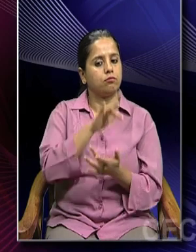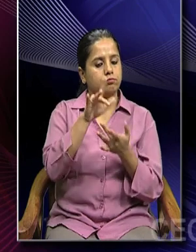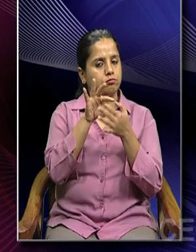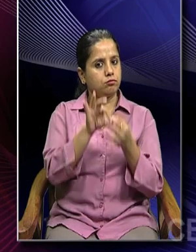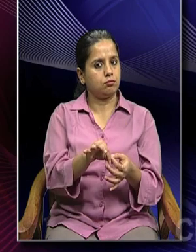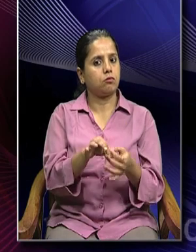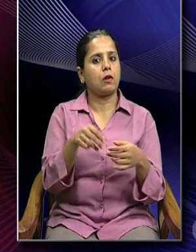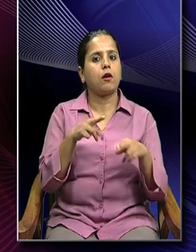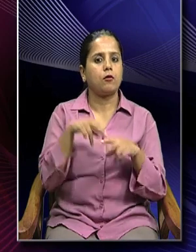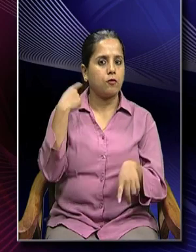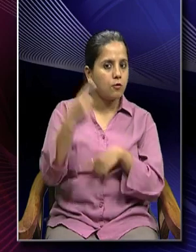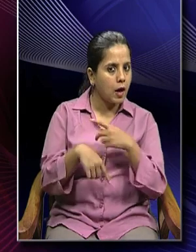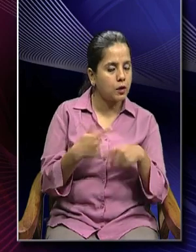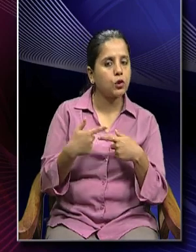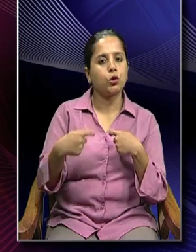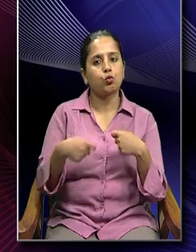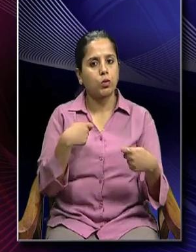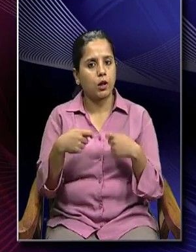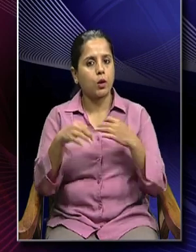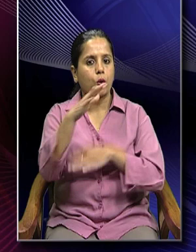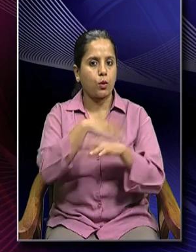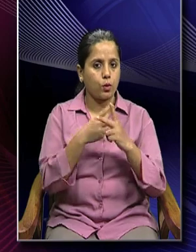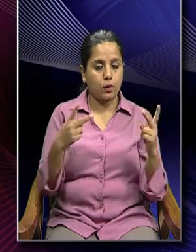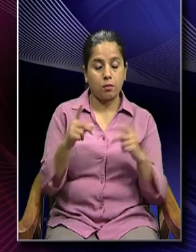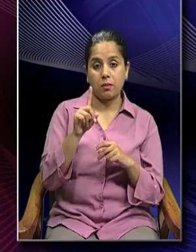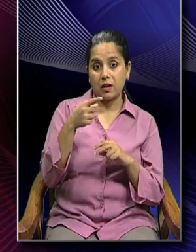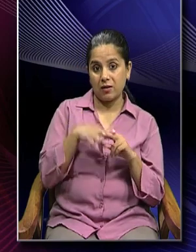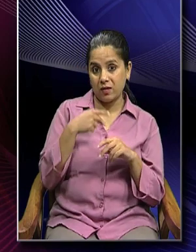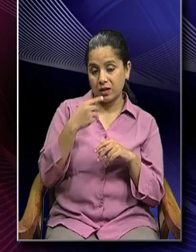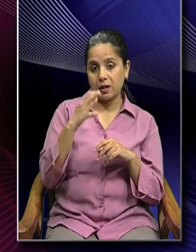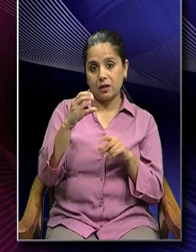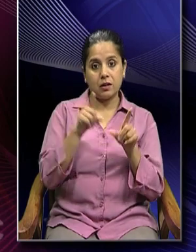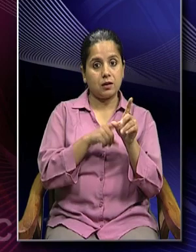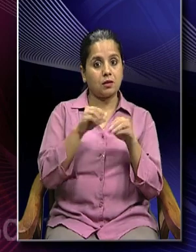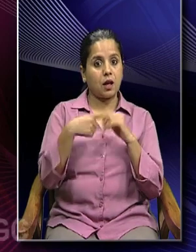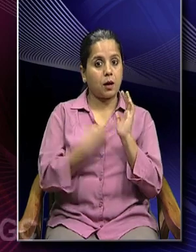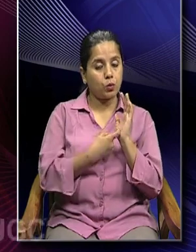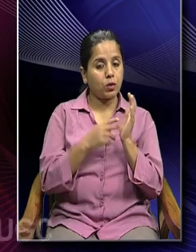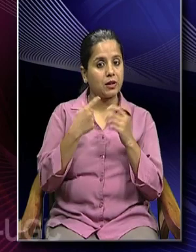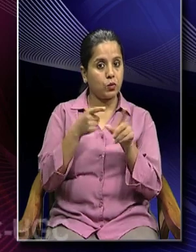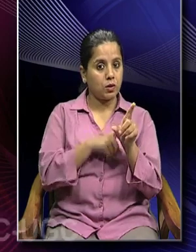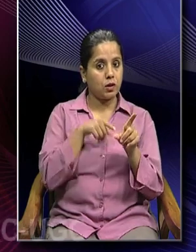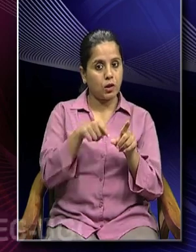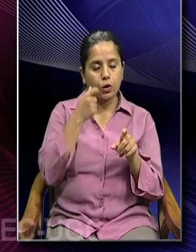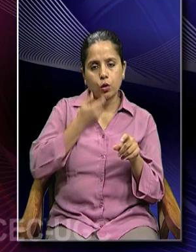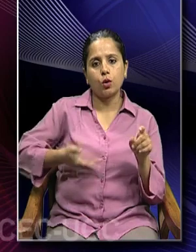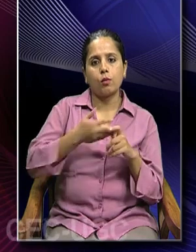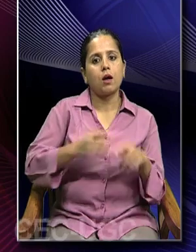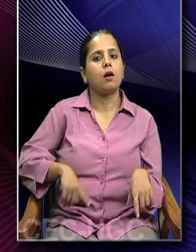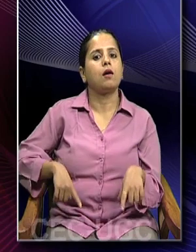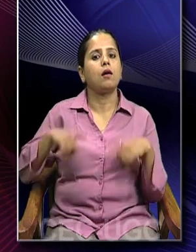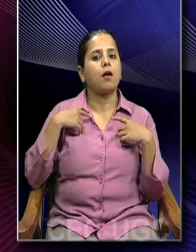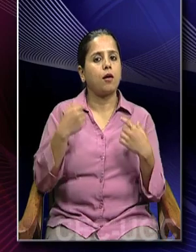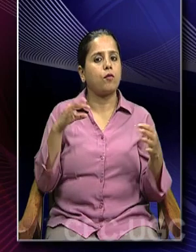factory and trading organizations. But if we talk about cybernity era, the collective form of human life is centered around